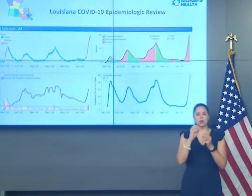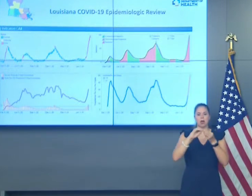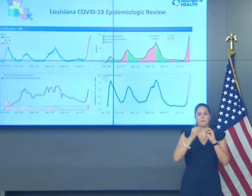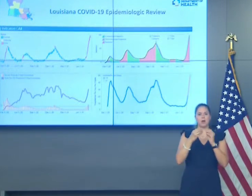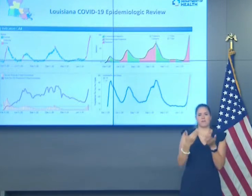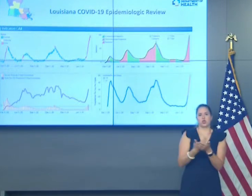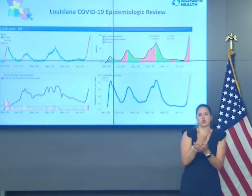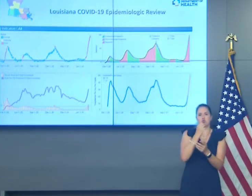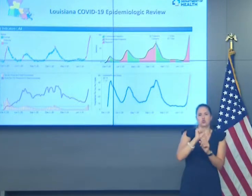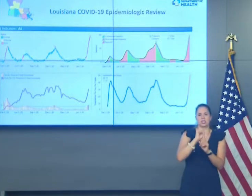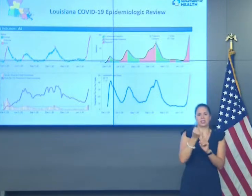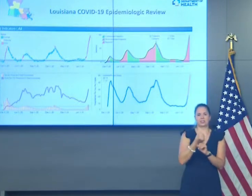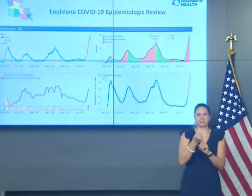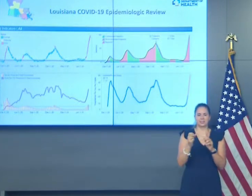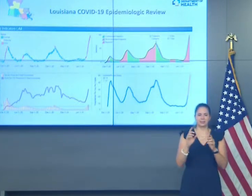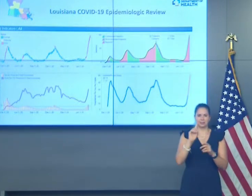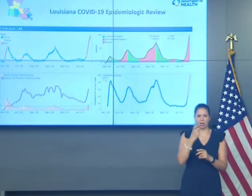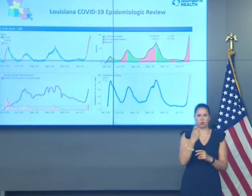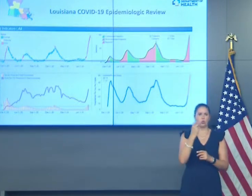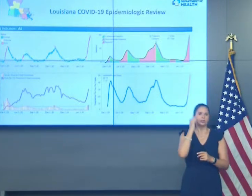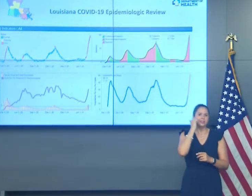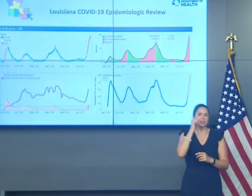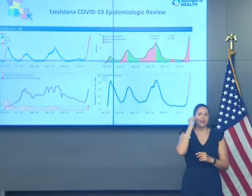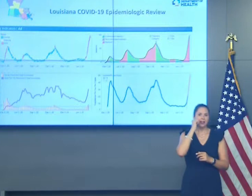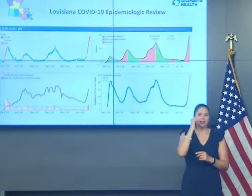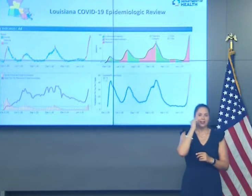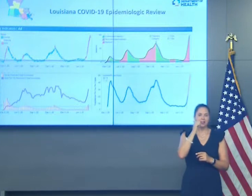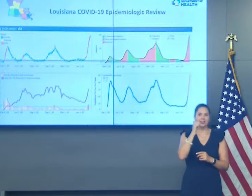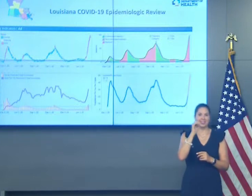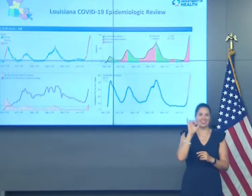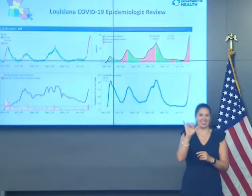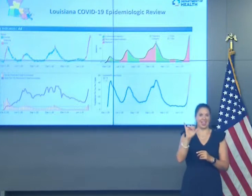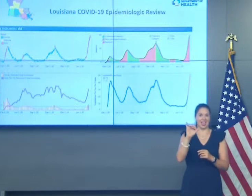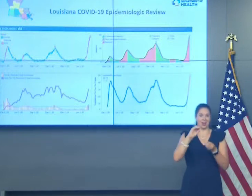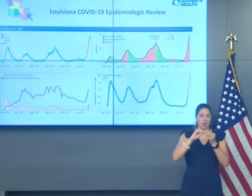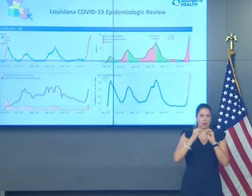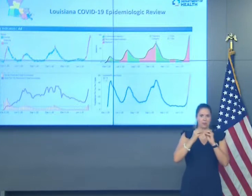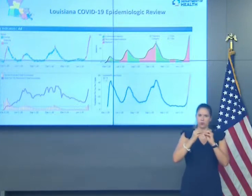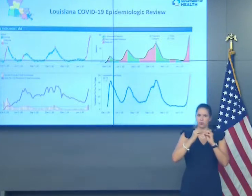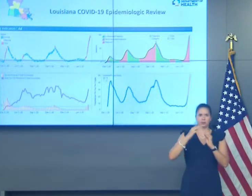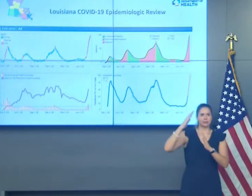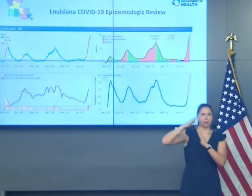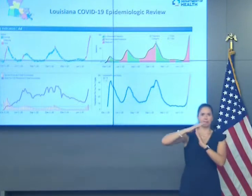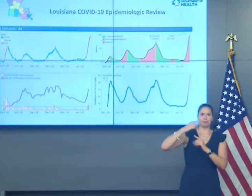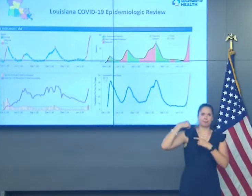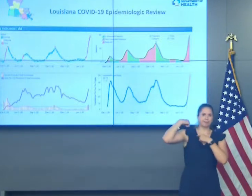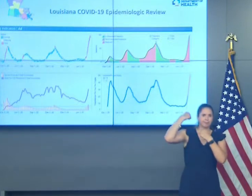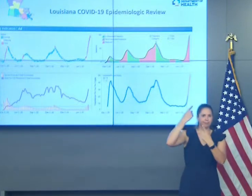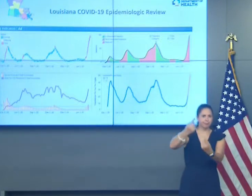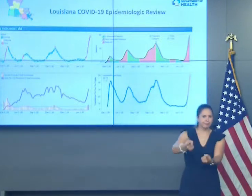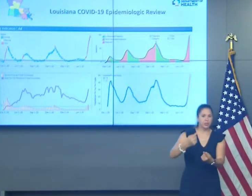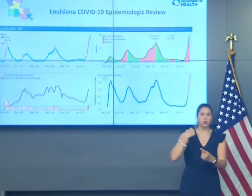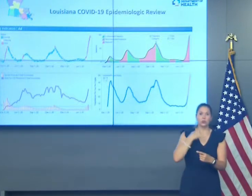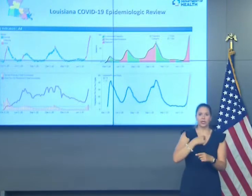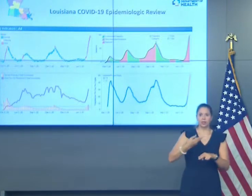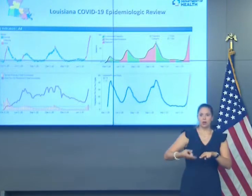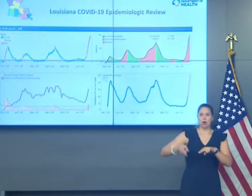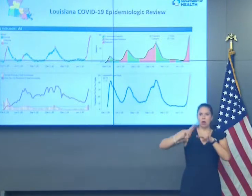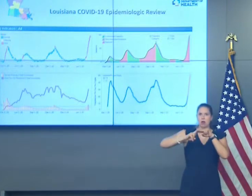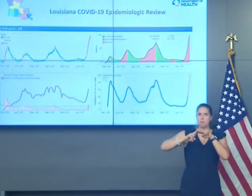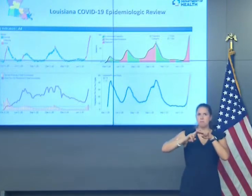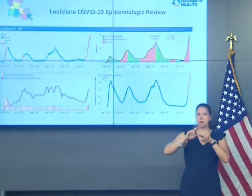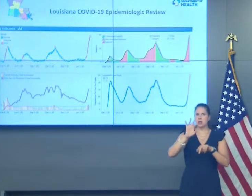new cases diagnosed day on day. That also is at an all-time high. We have gone up